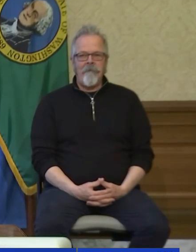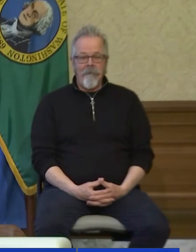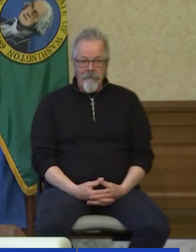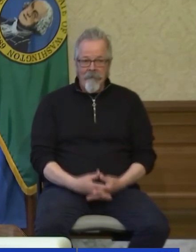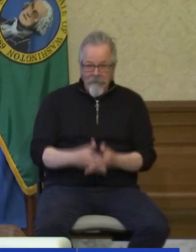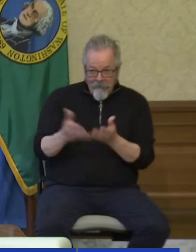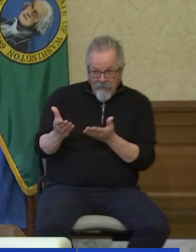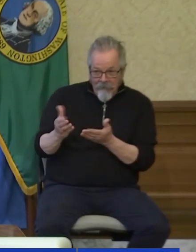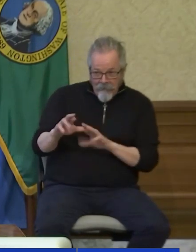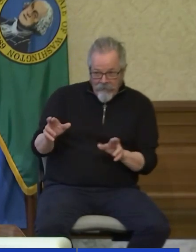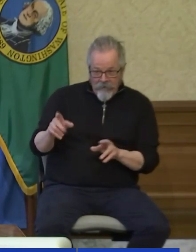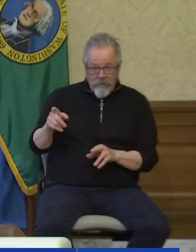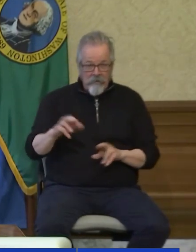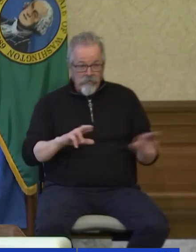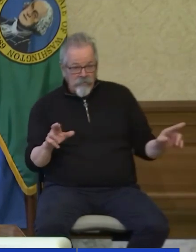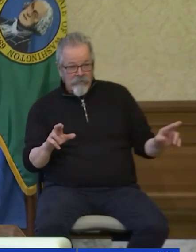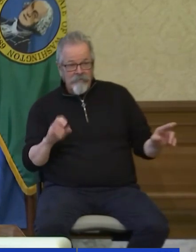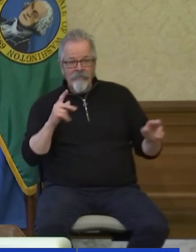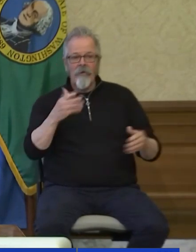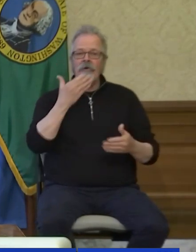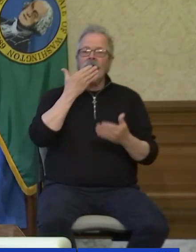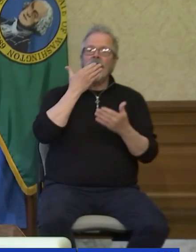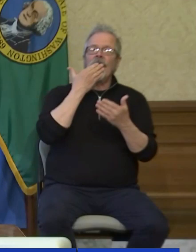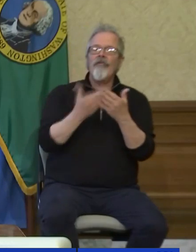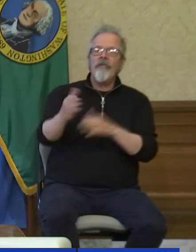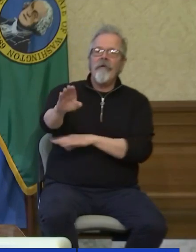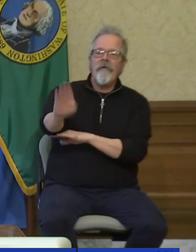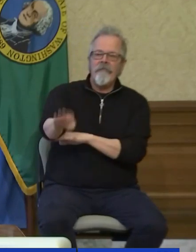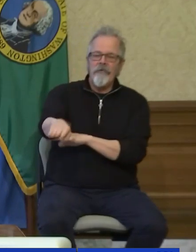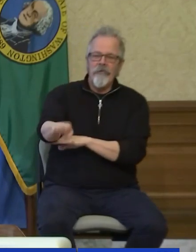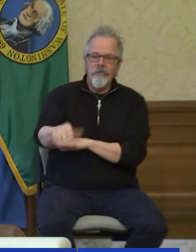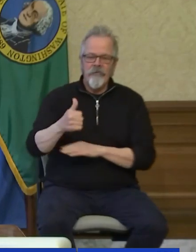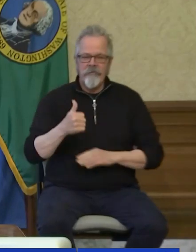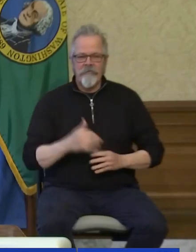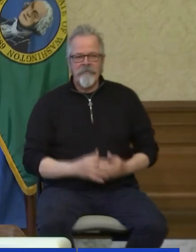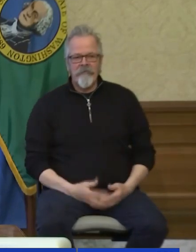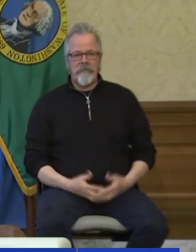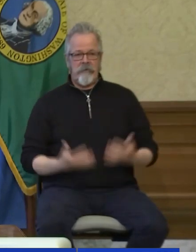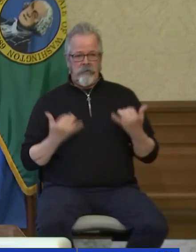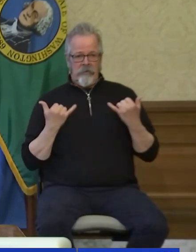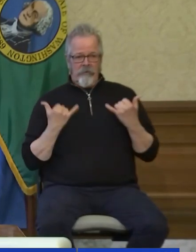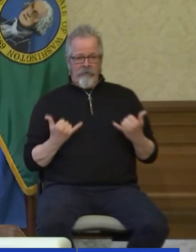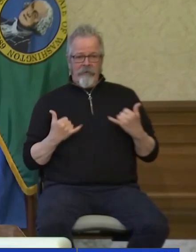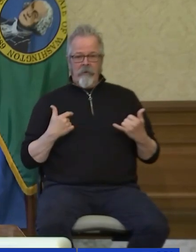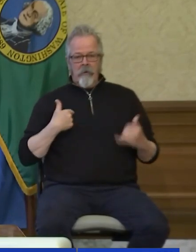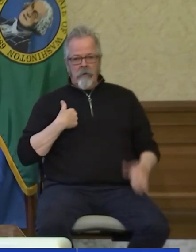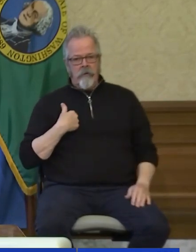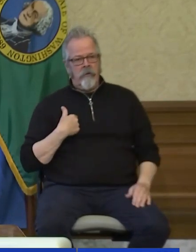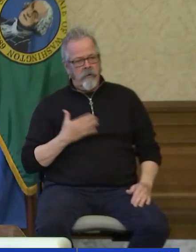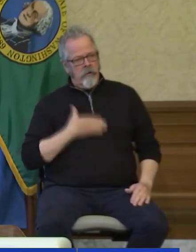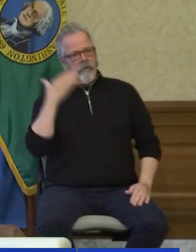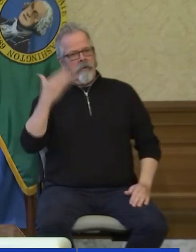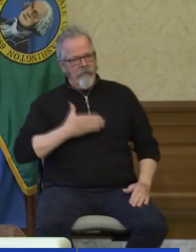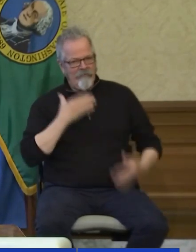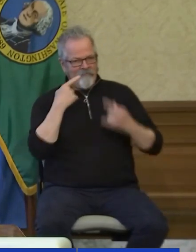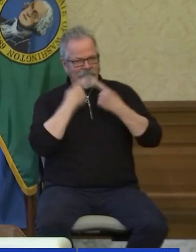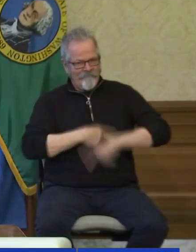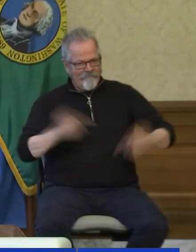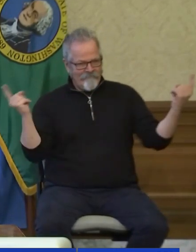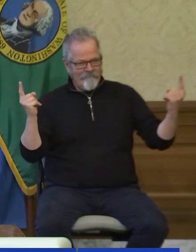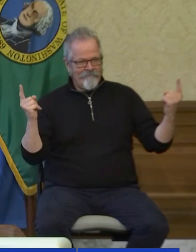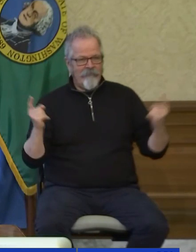You ready? Good afternoon. Today I'm pleased to say that we are starting our careful,